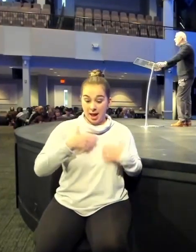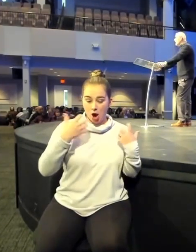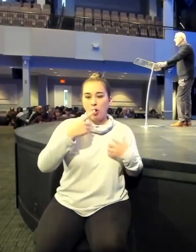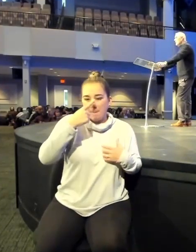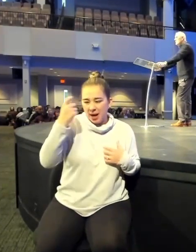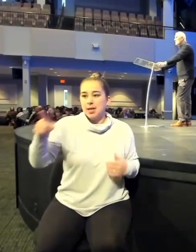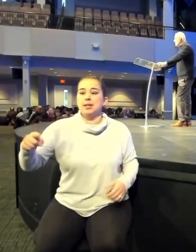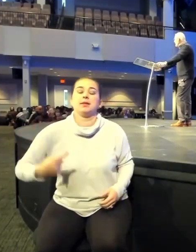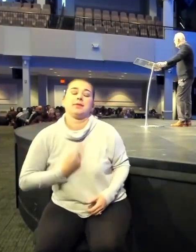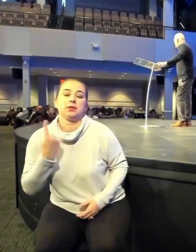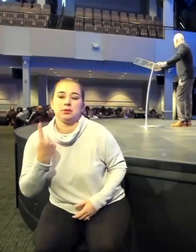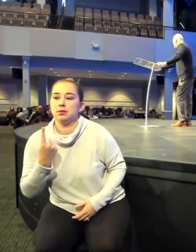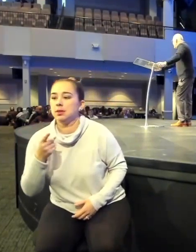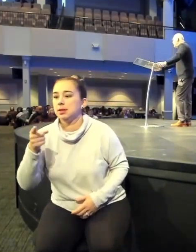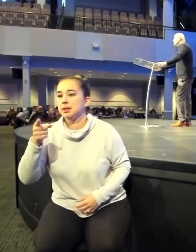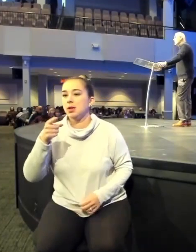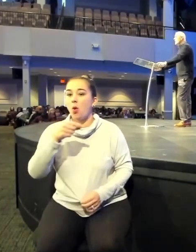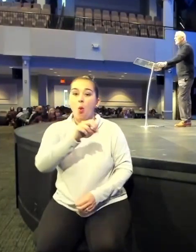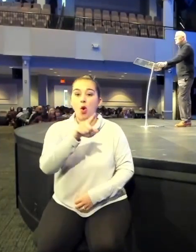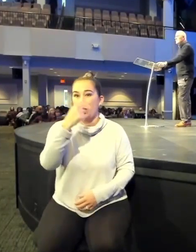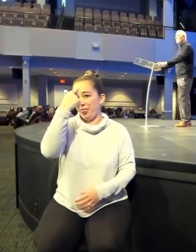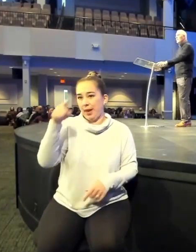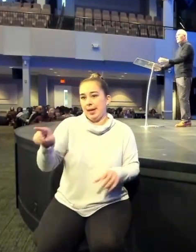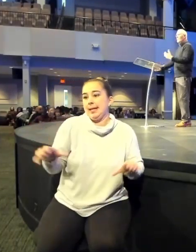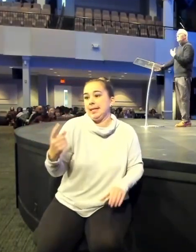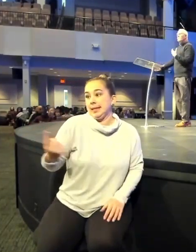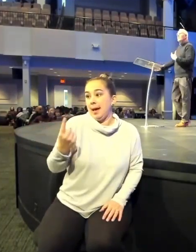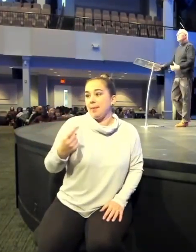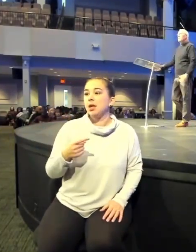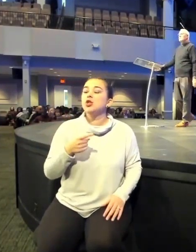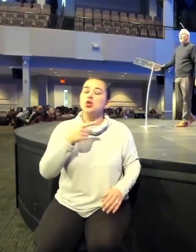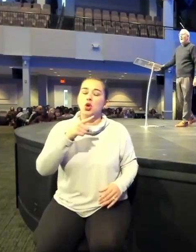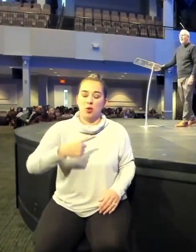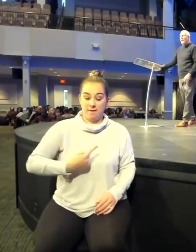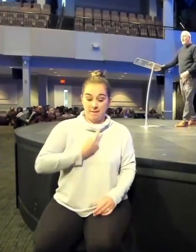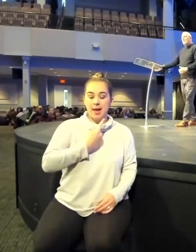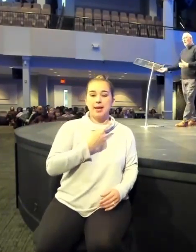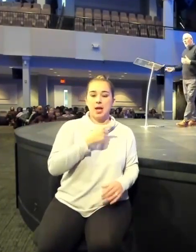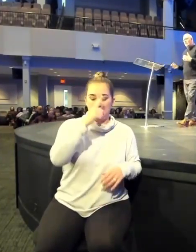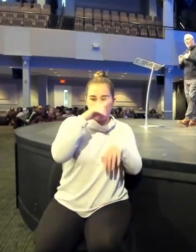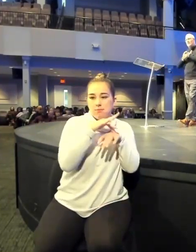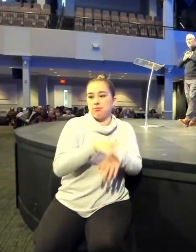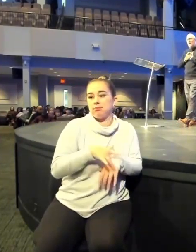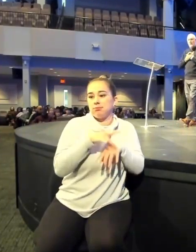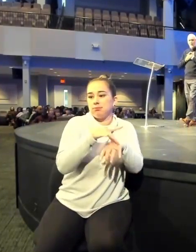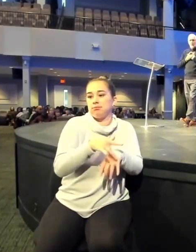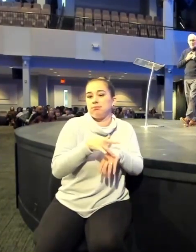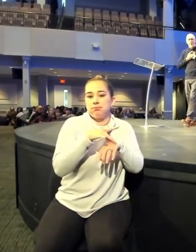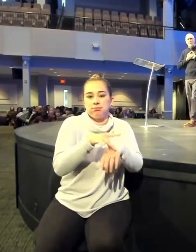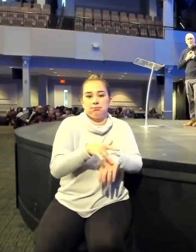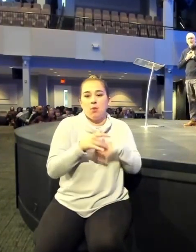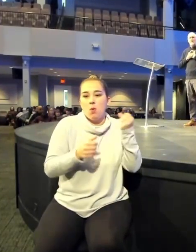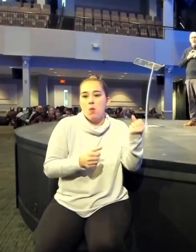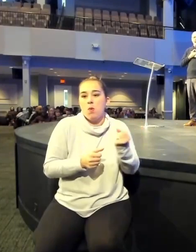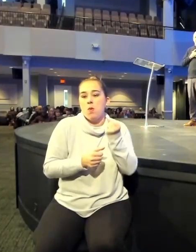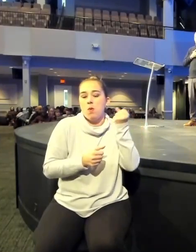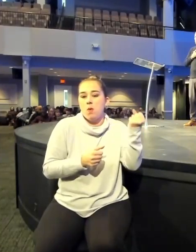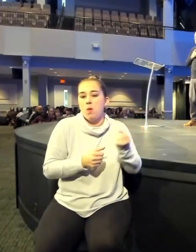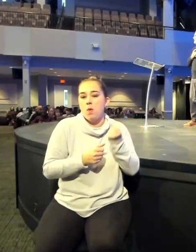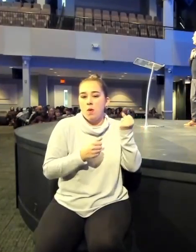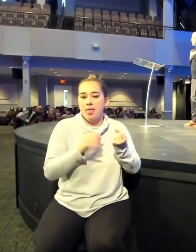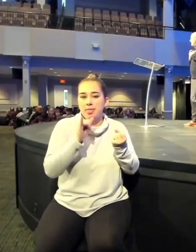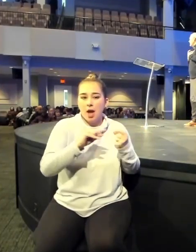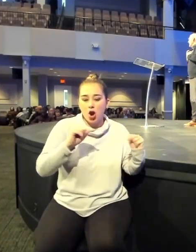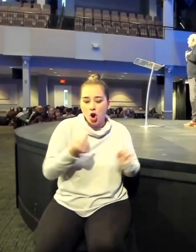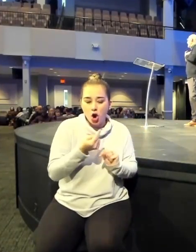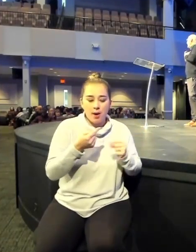based upon mistreatment or perceived mistreatment. And so you get wounded on the inside and you hold on to that hurt. You hold on to that pain.